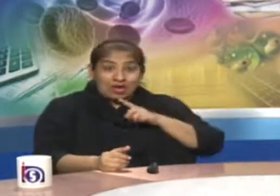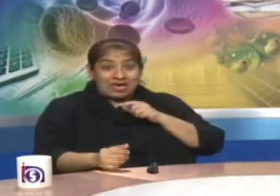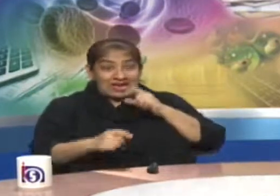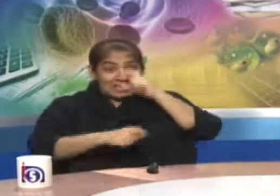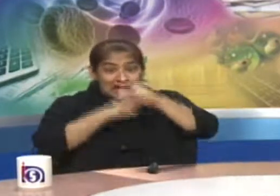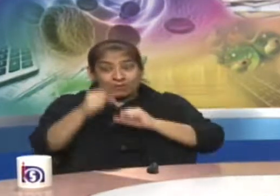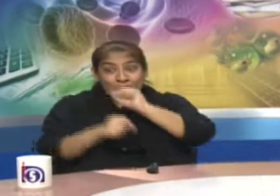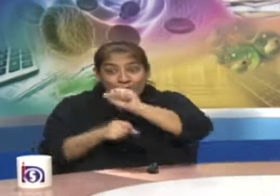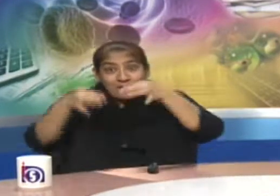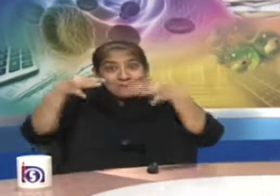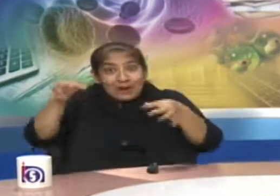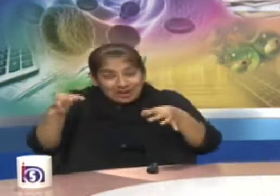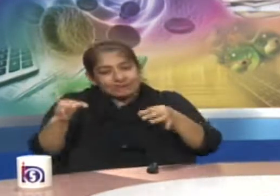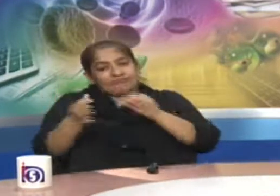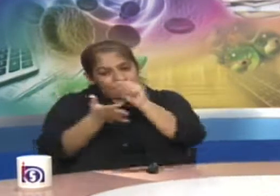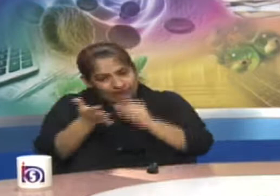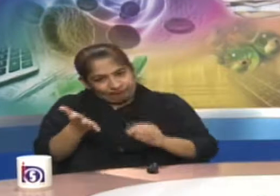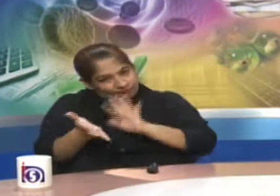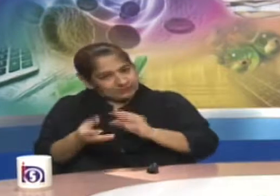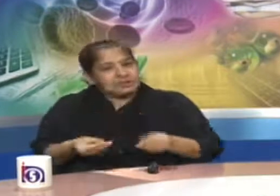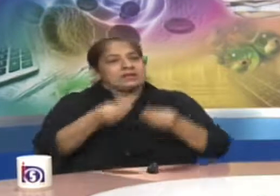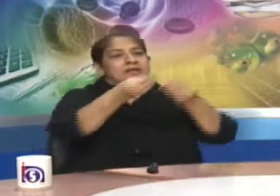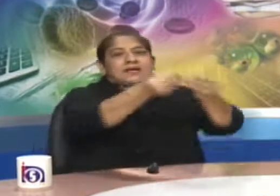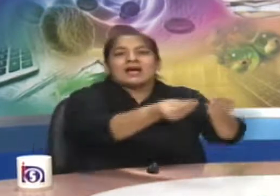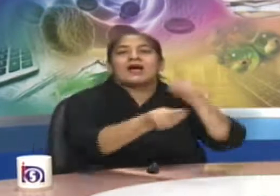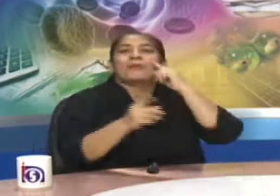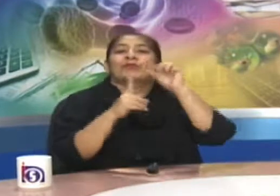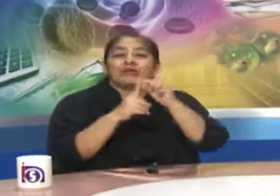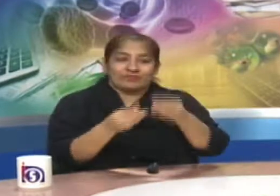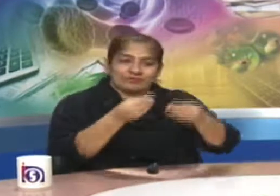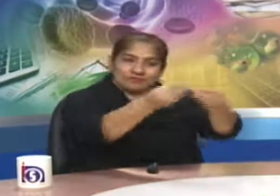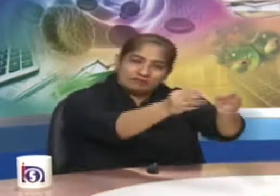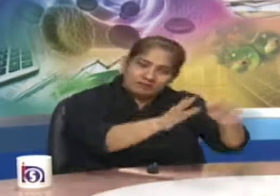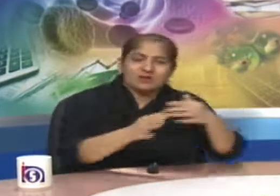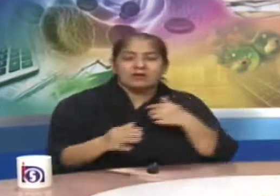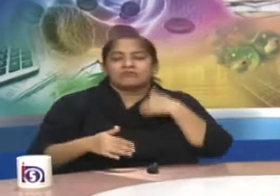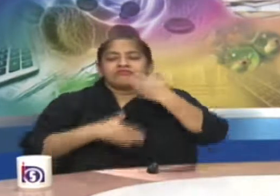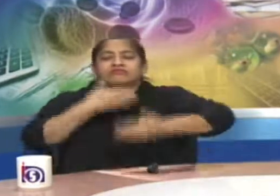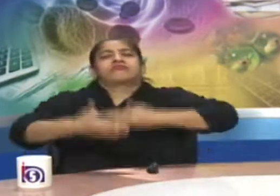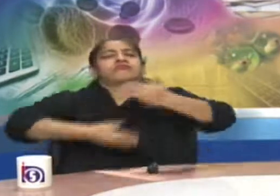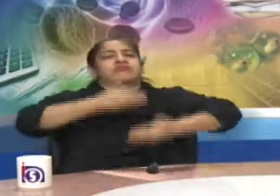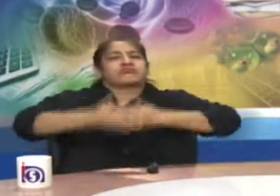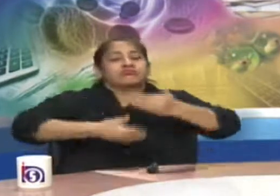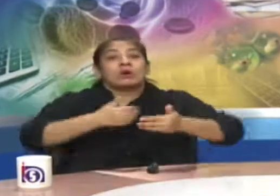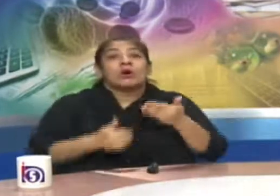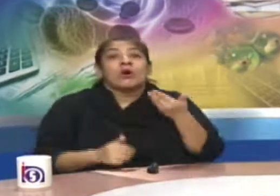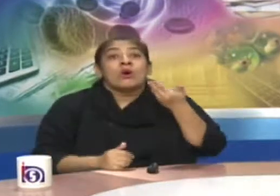Anyone who needs loan can apply using those legal